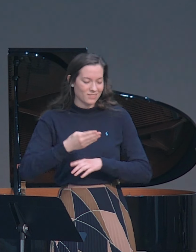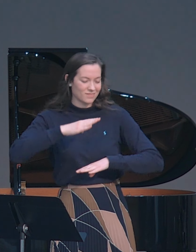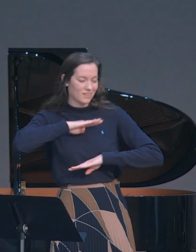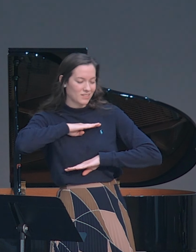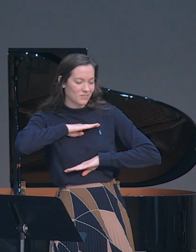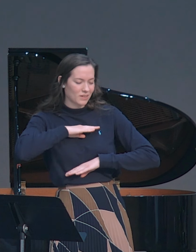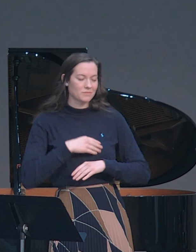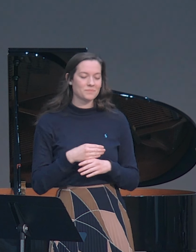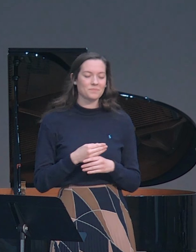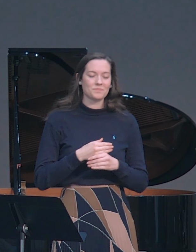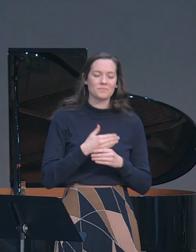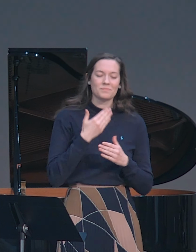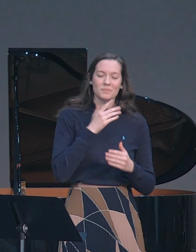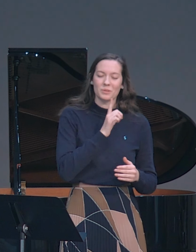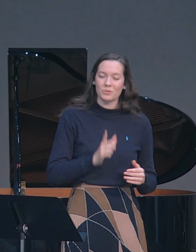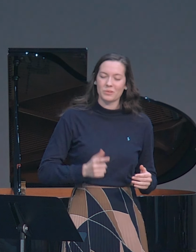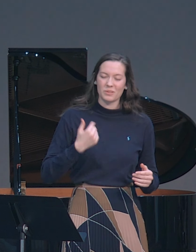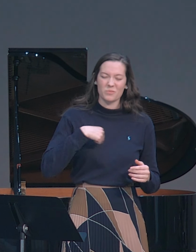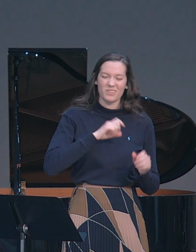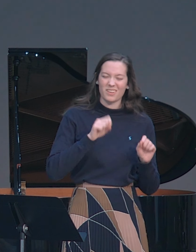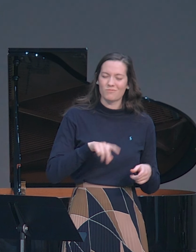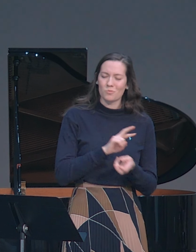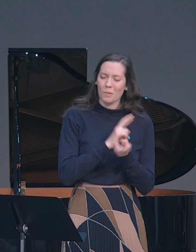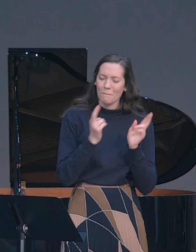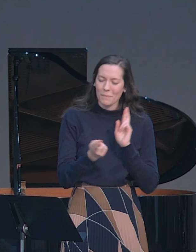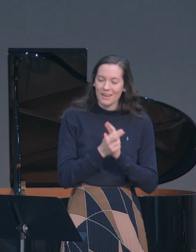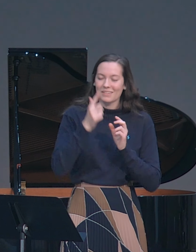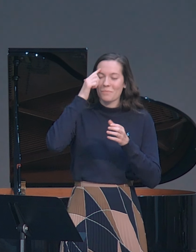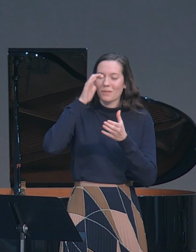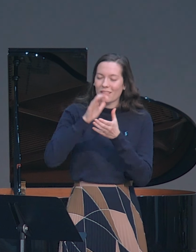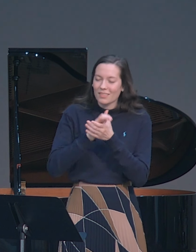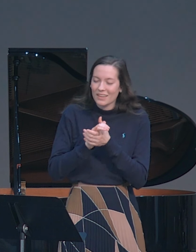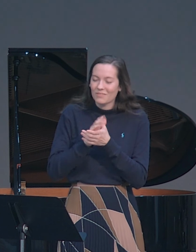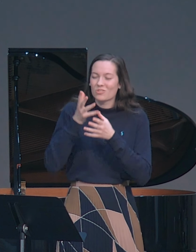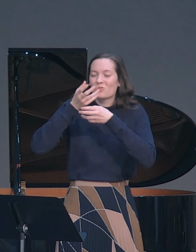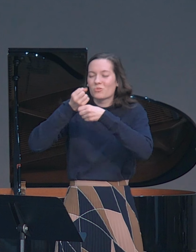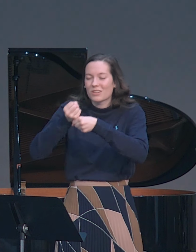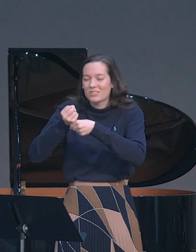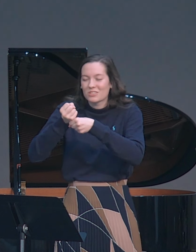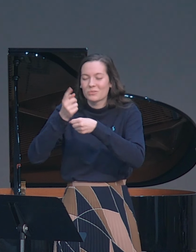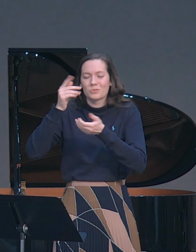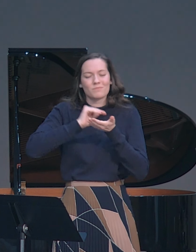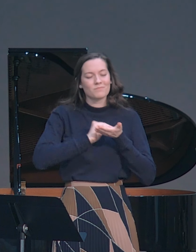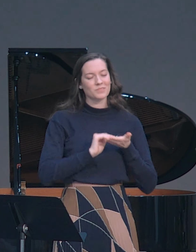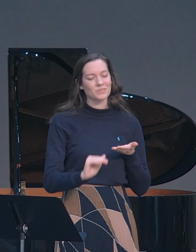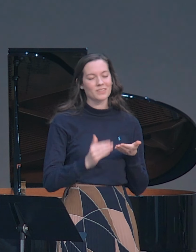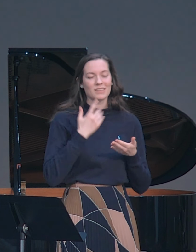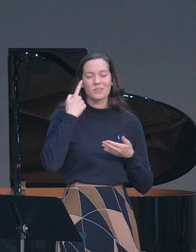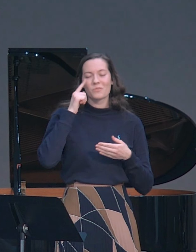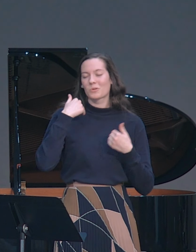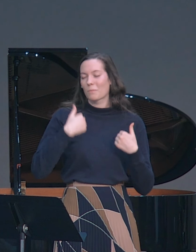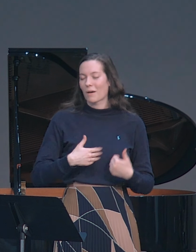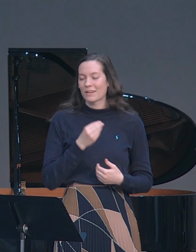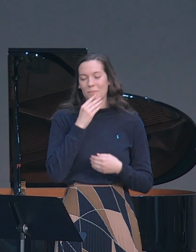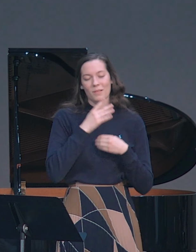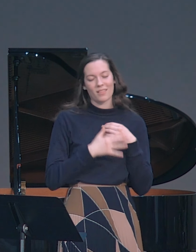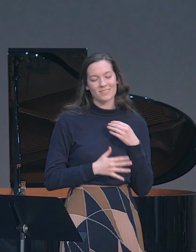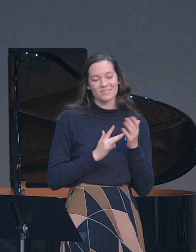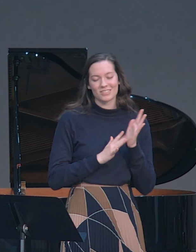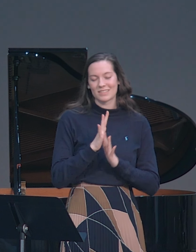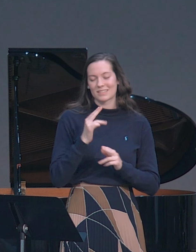just repent and believe, Lord, and trust you, and that you wipe that all away. We thank you for your body and your blood. In the name of Jesus,